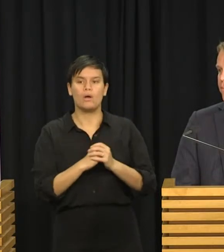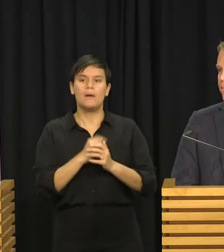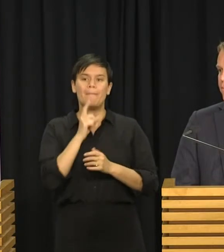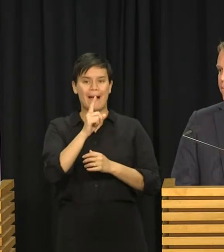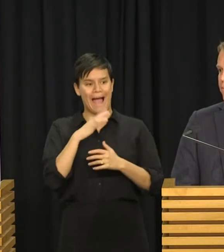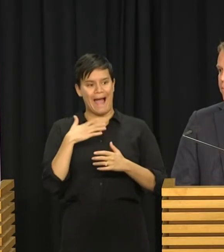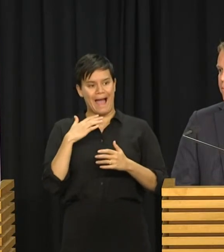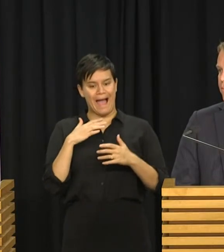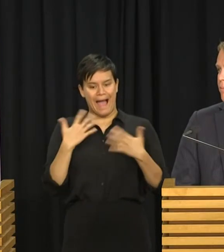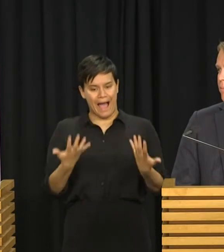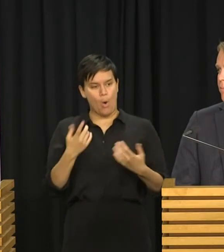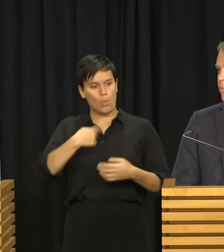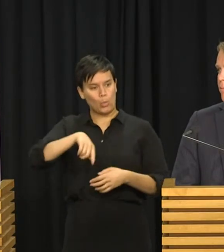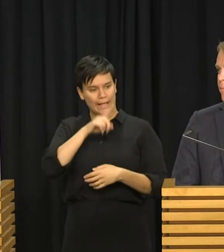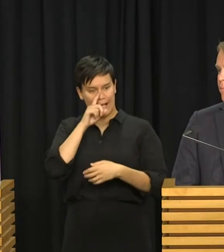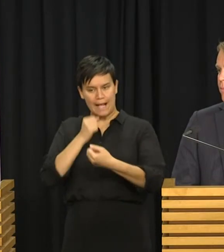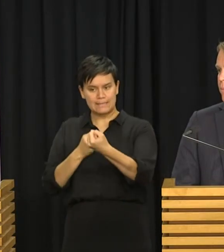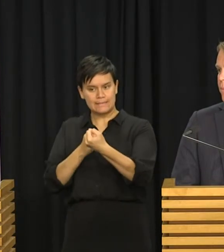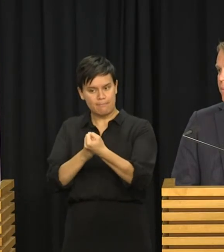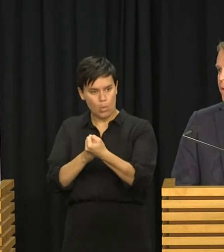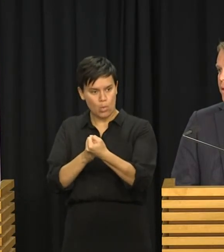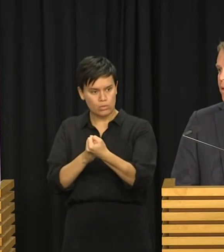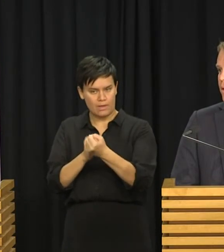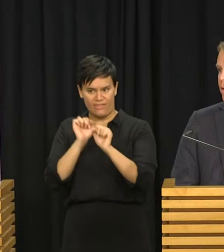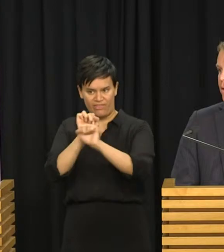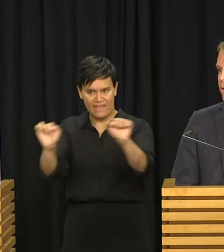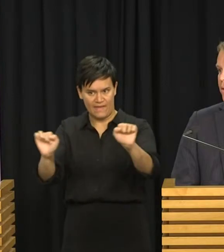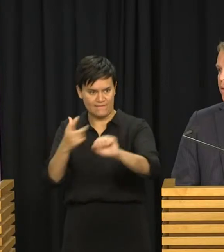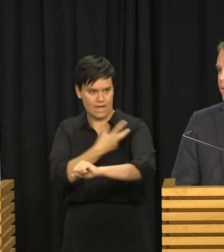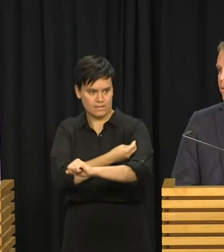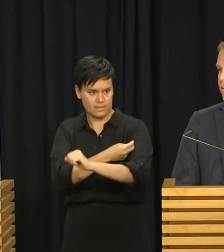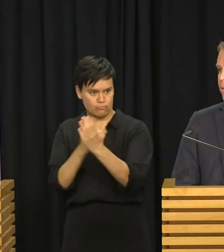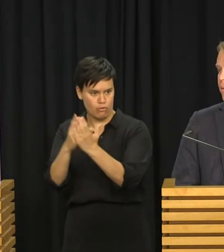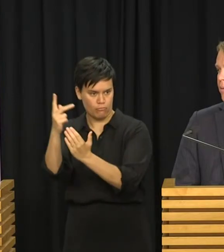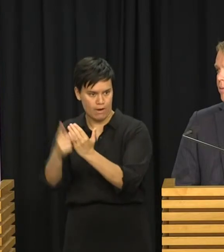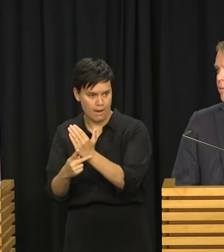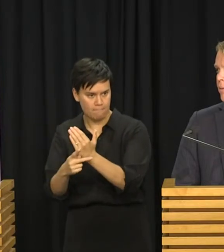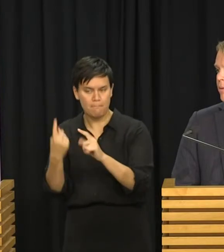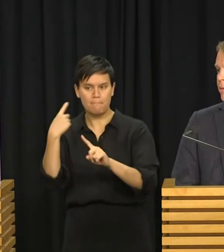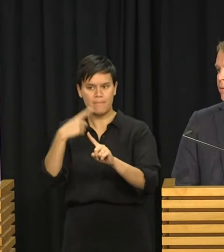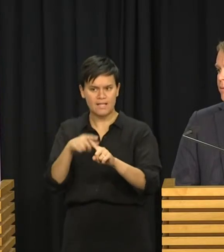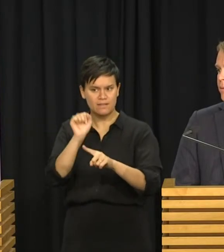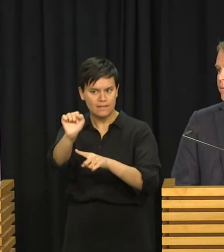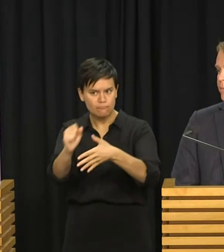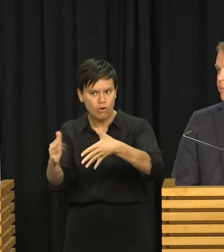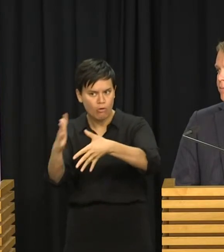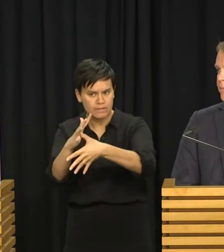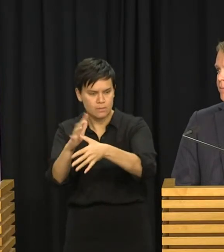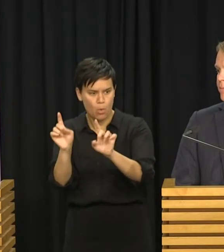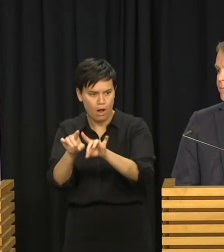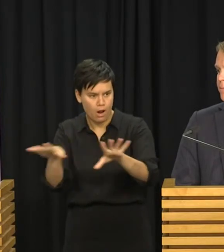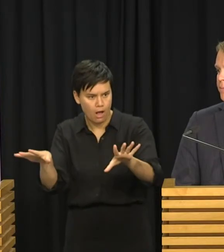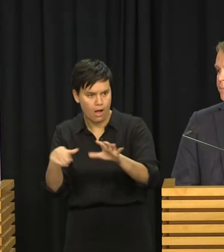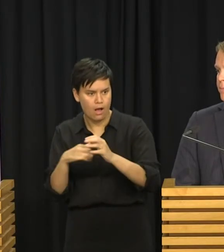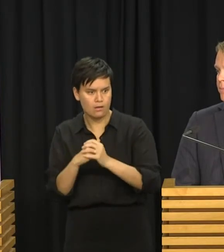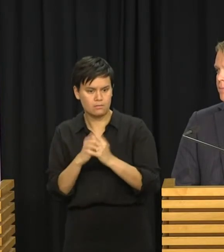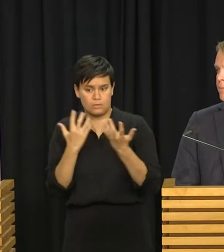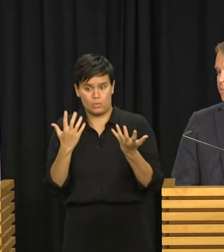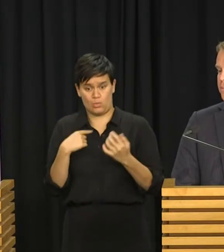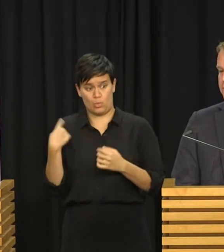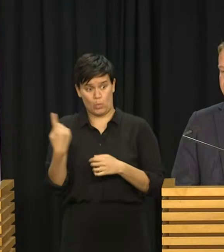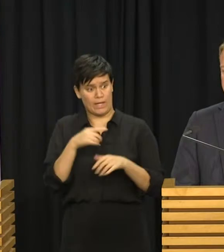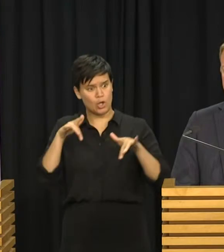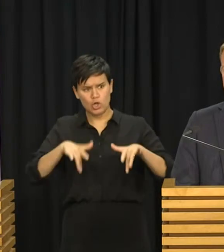vaccine? If you were having to prioritise, who would you be prioritising? And then just working through how it might work. So no, we're not at a point yet where we've made any